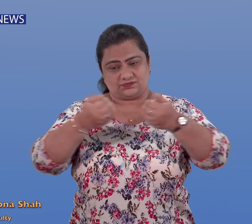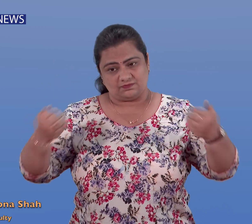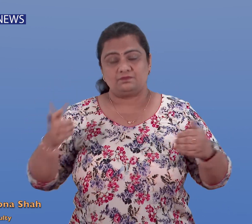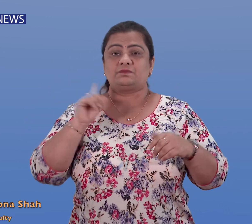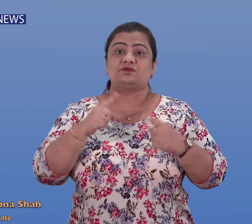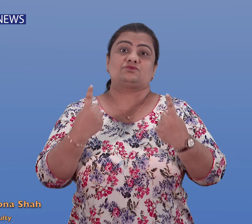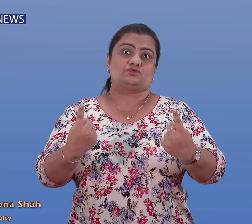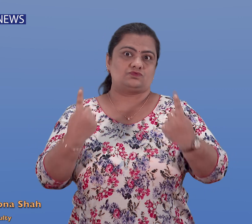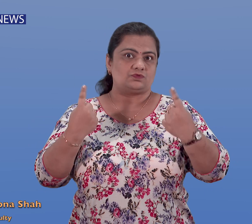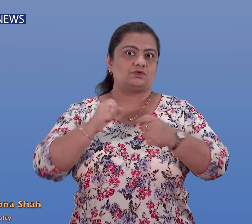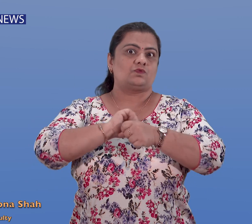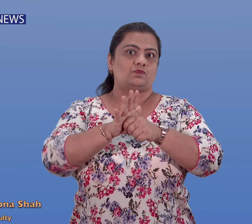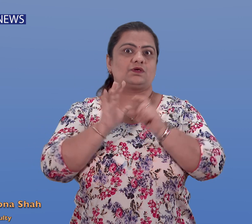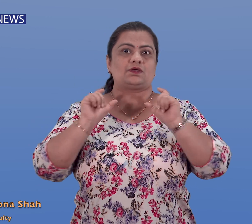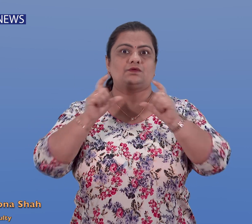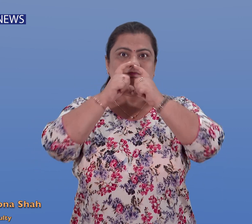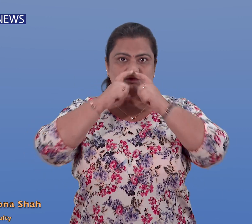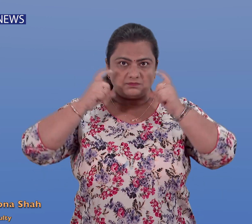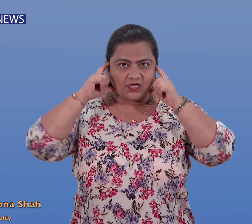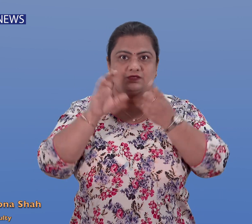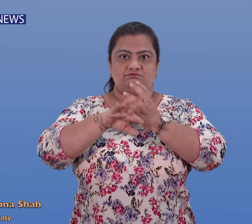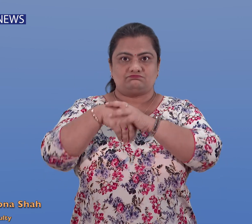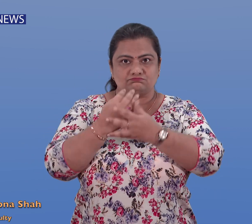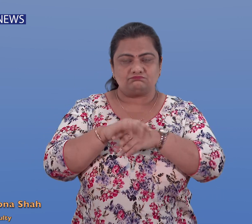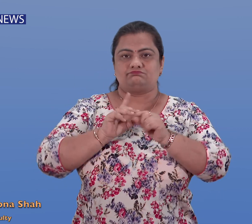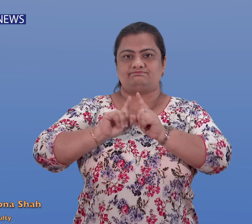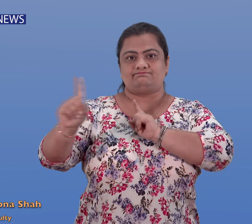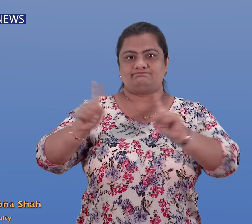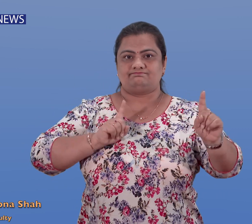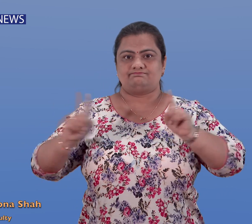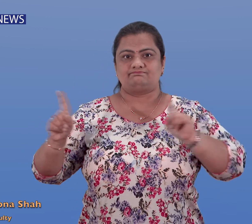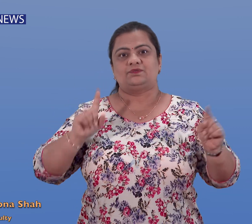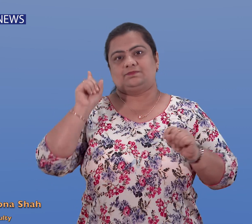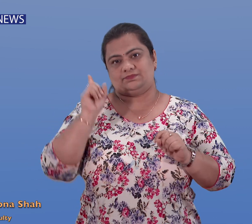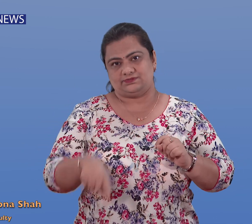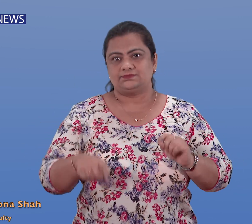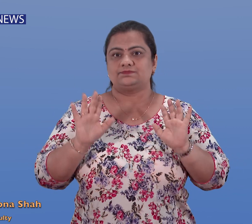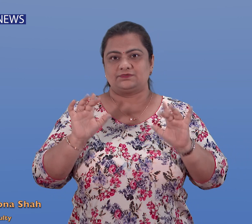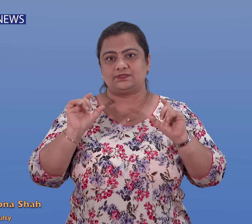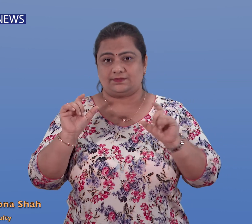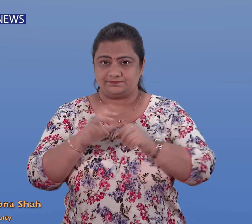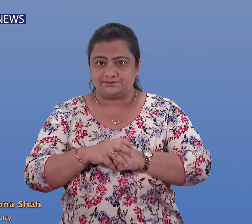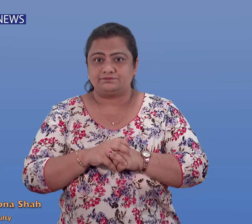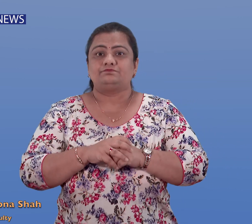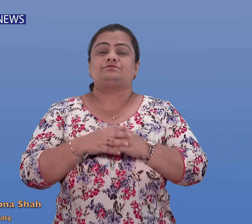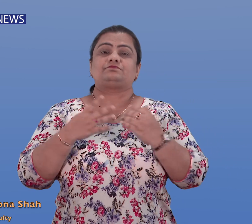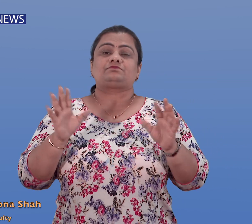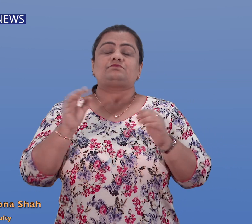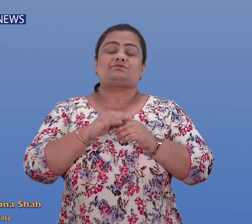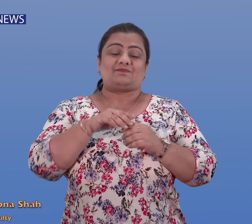COVID 19. Schools should keep a medical examination register and prepare sick rooms for children with symptoms.